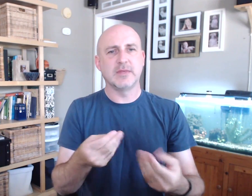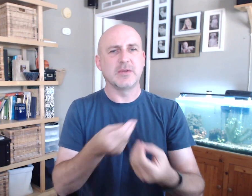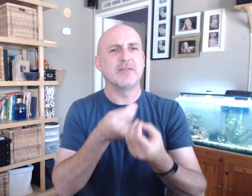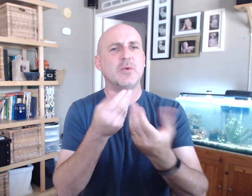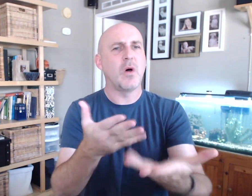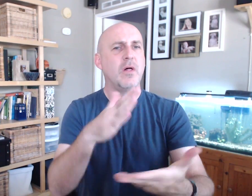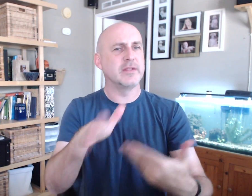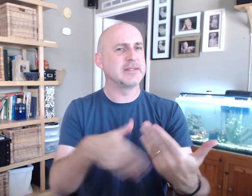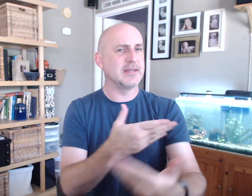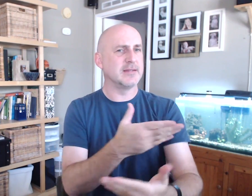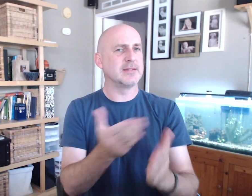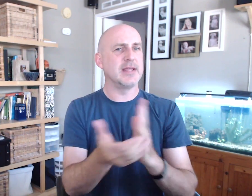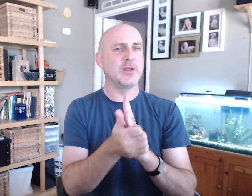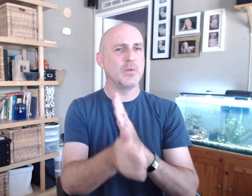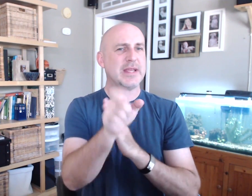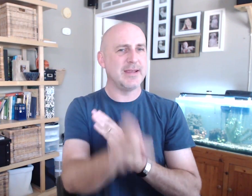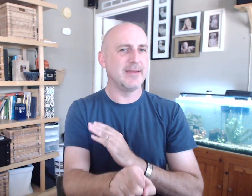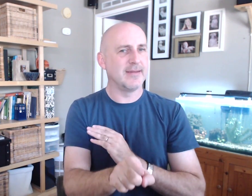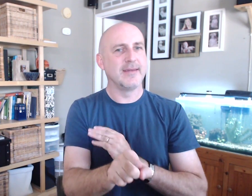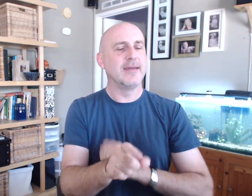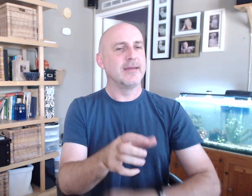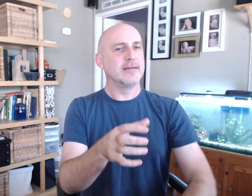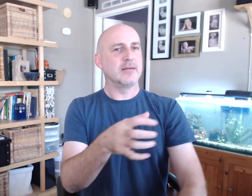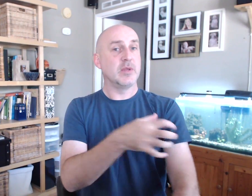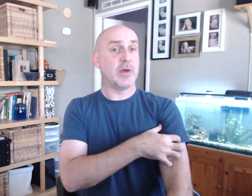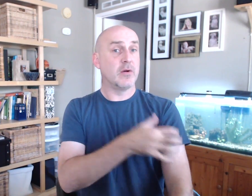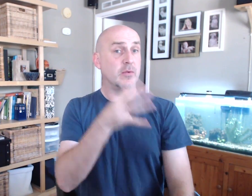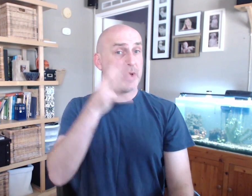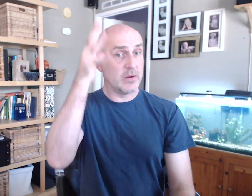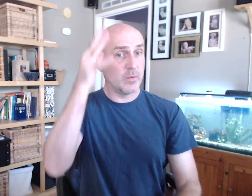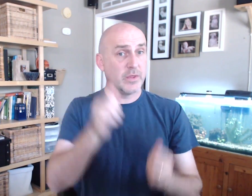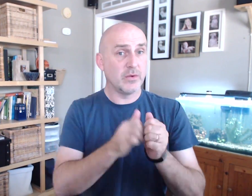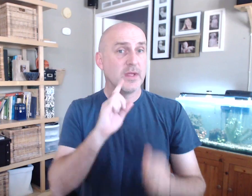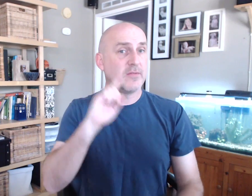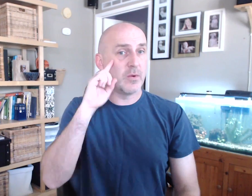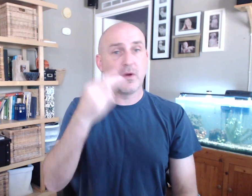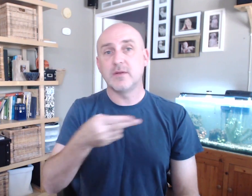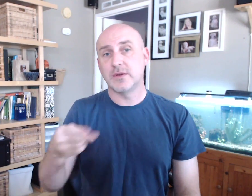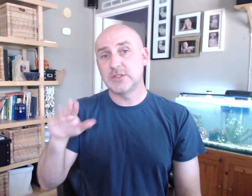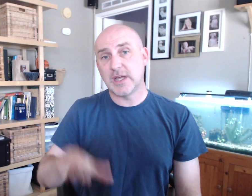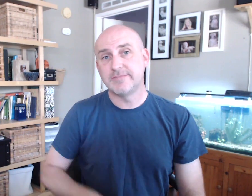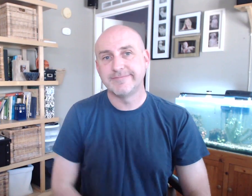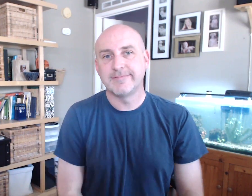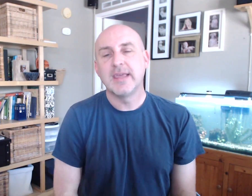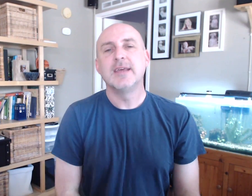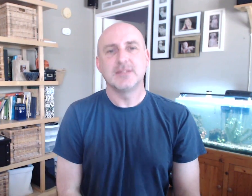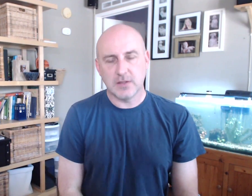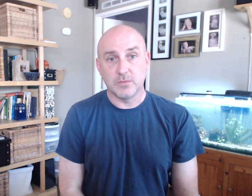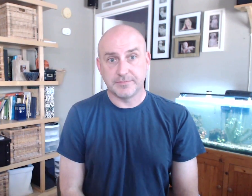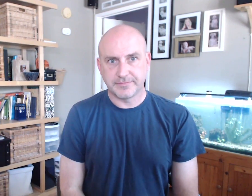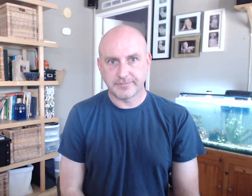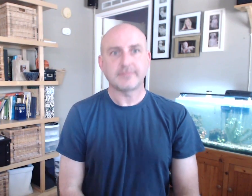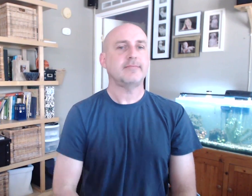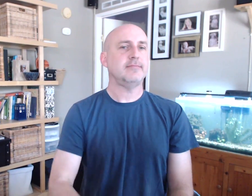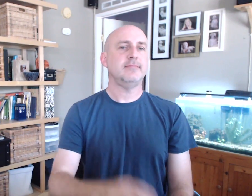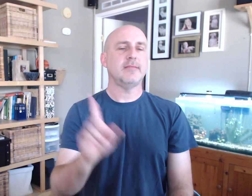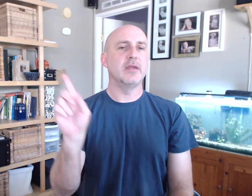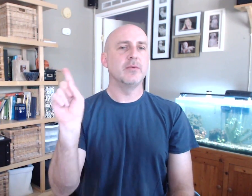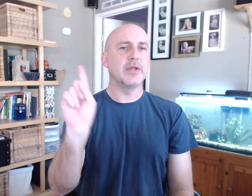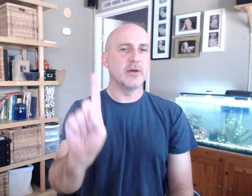give you all the skills that you need to be a powerful parent with your deaf or hard of hearing child. So here we go.